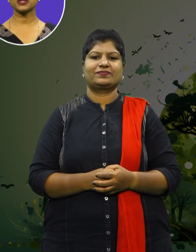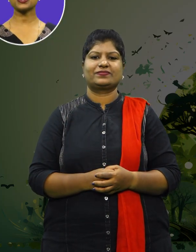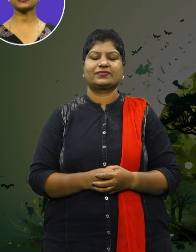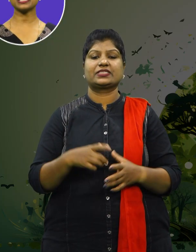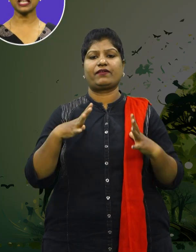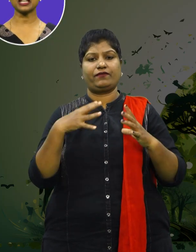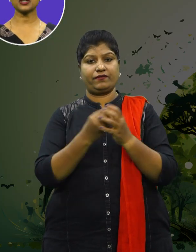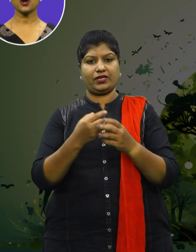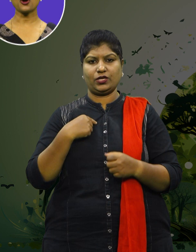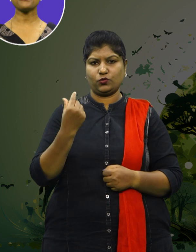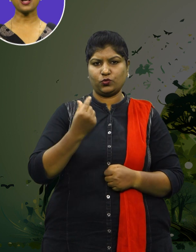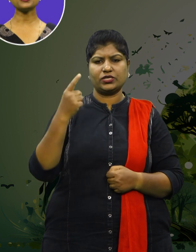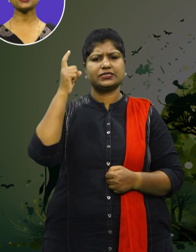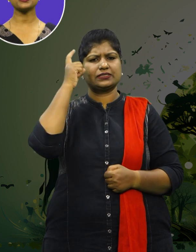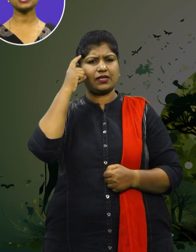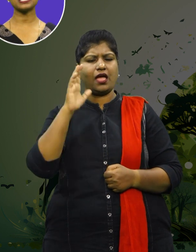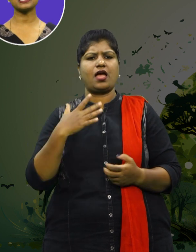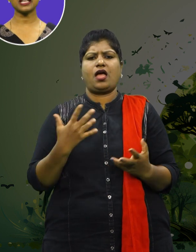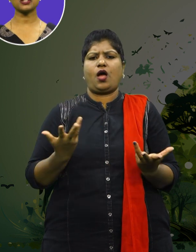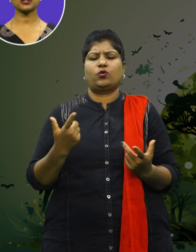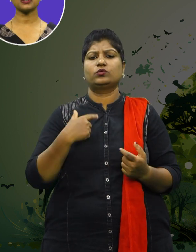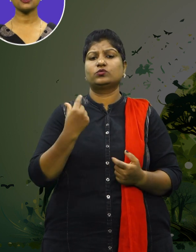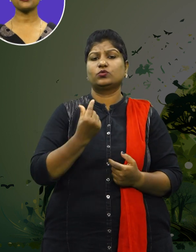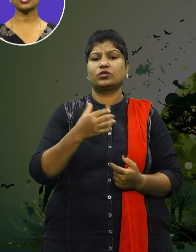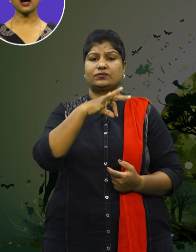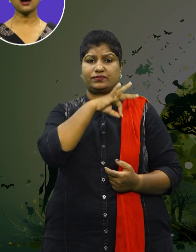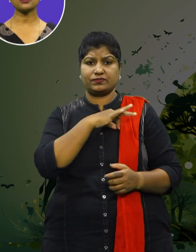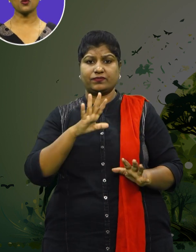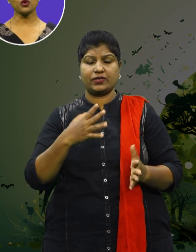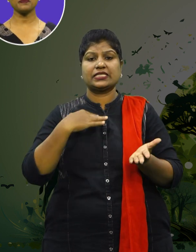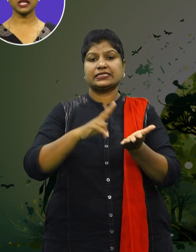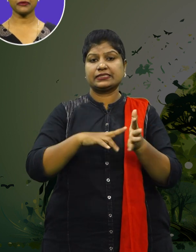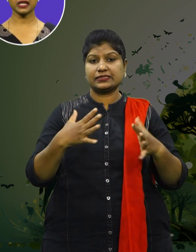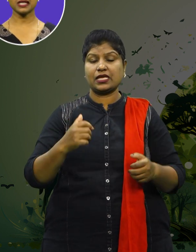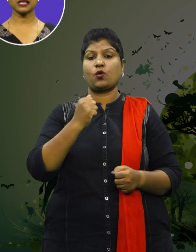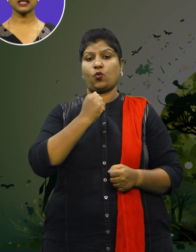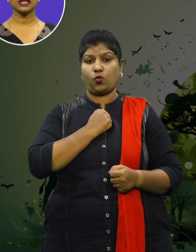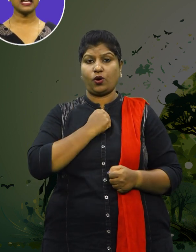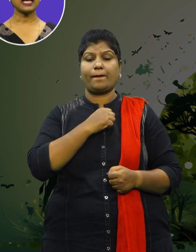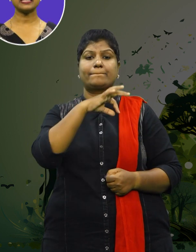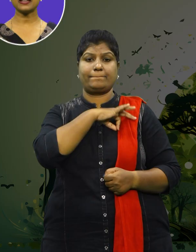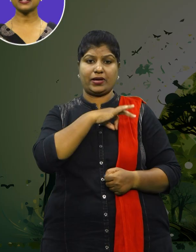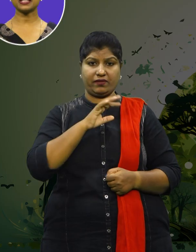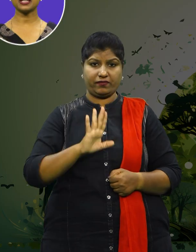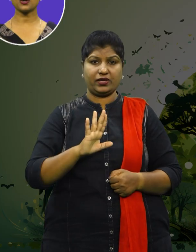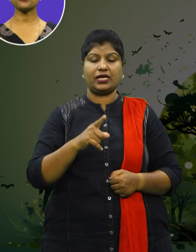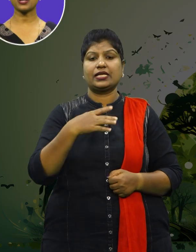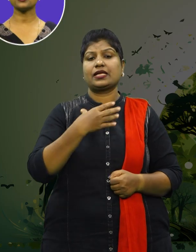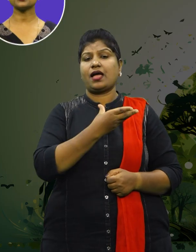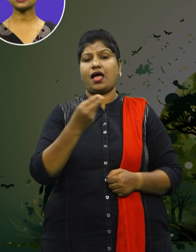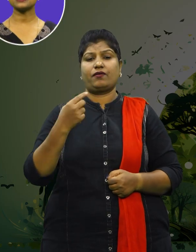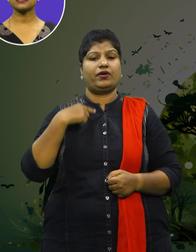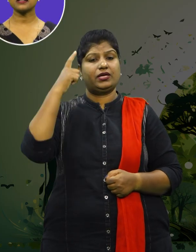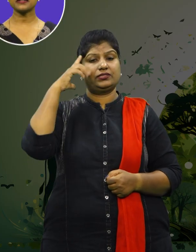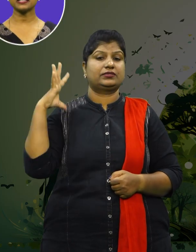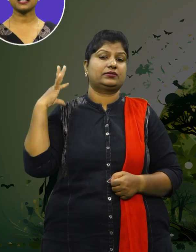We usually think of how to utilize nature for our own benefits and never think of how